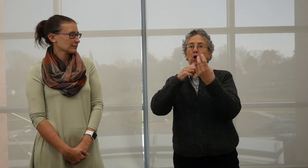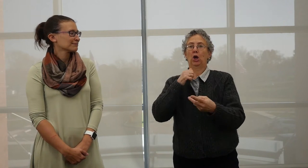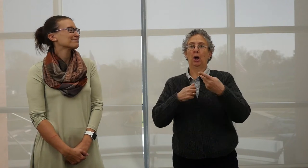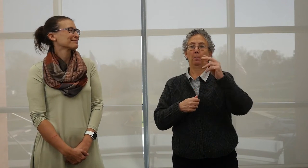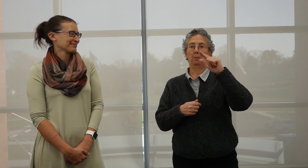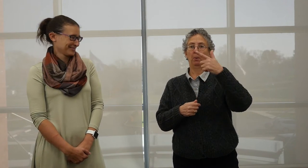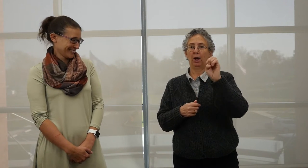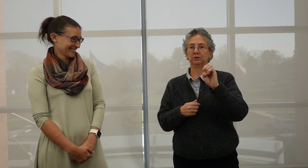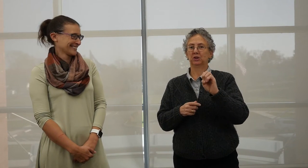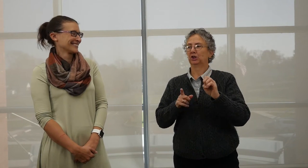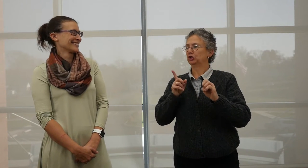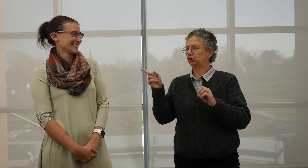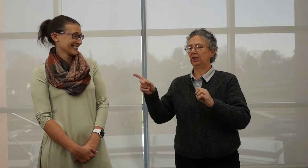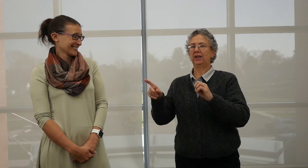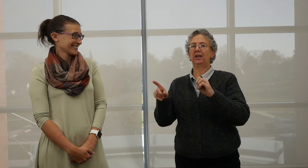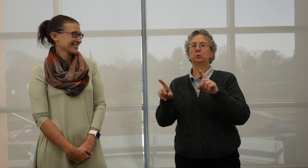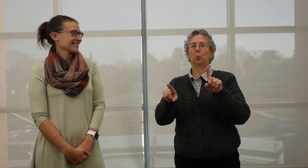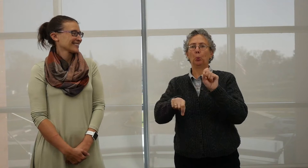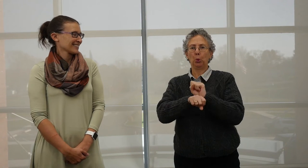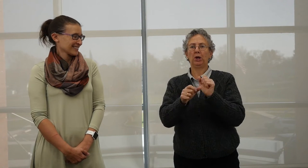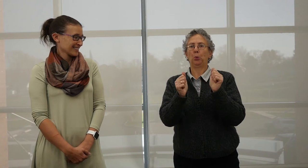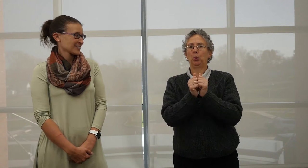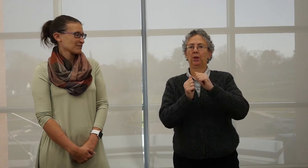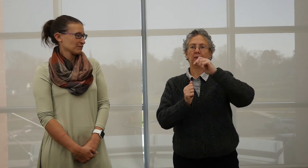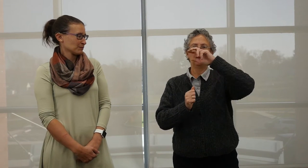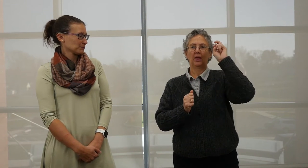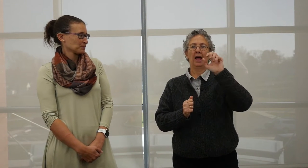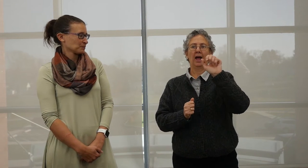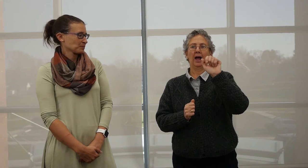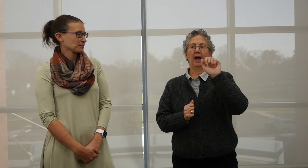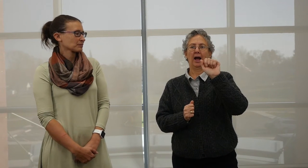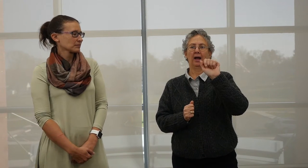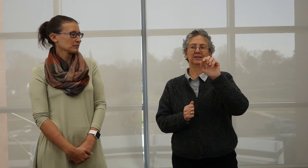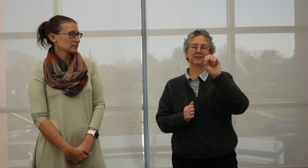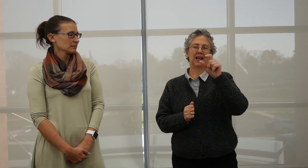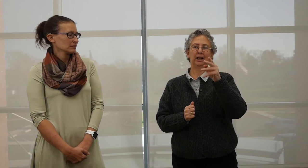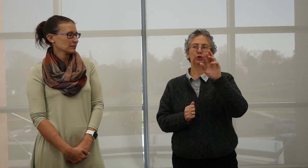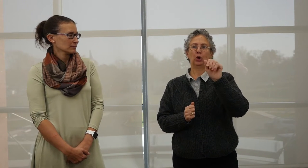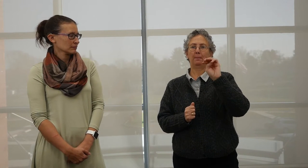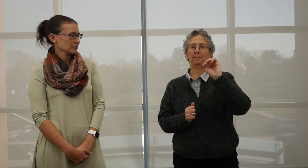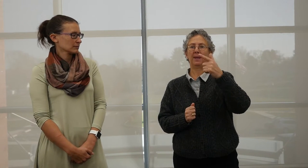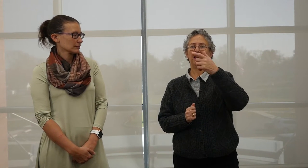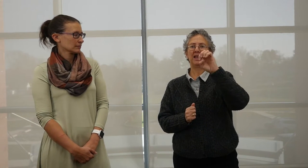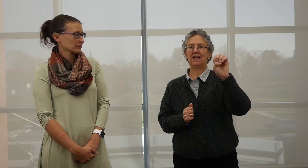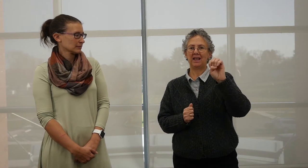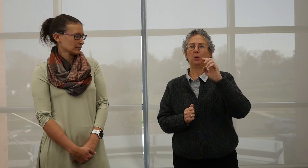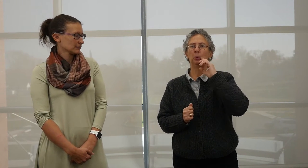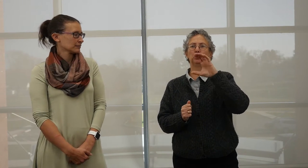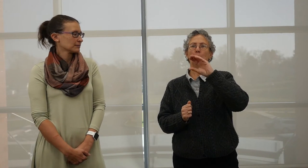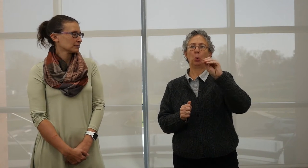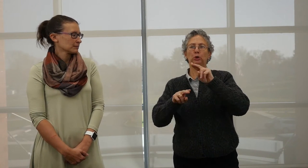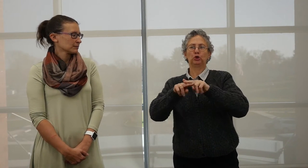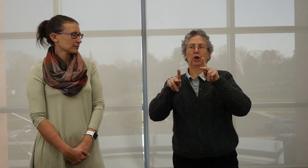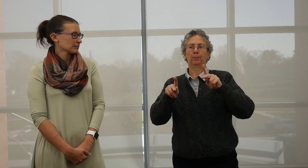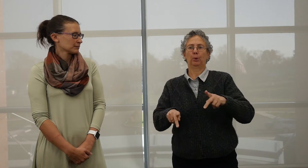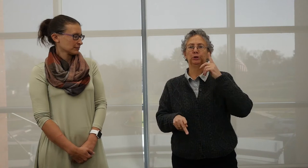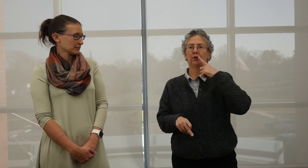It's the Tiger Plunge. Alyssa is working with Alexandra McGee, who is the